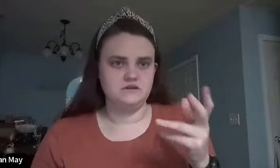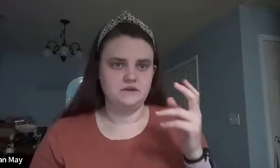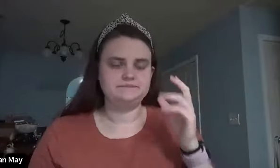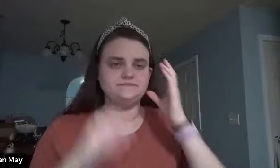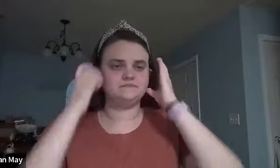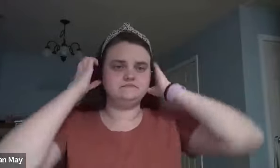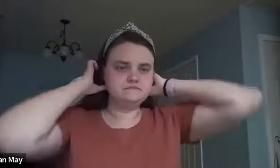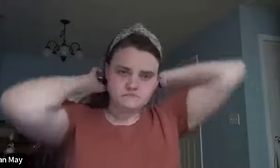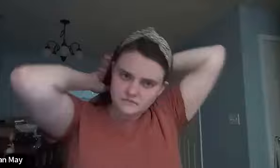thing.